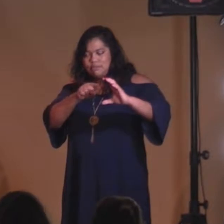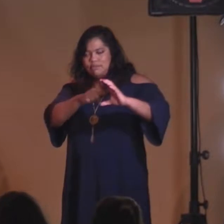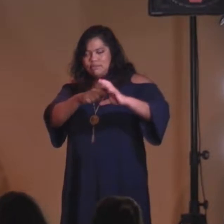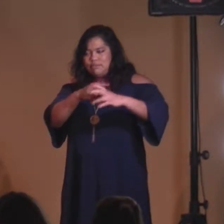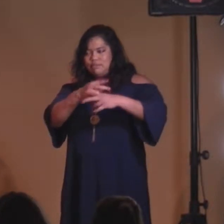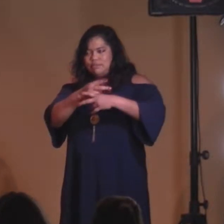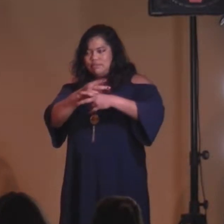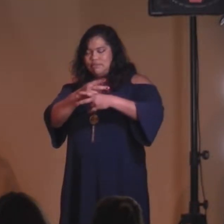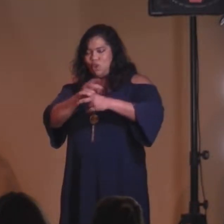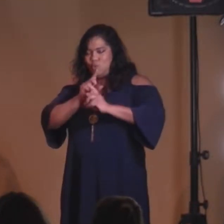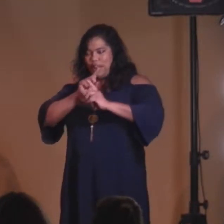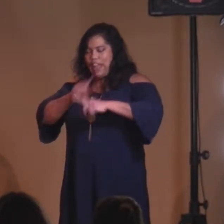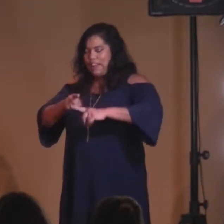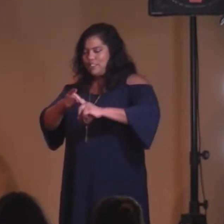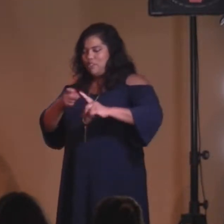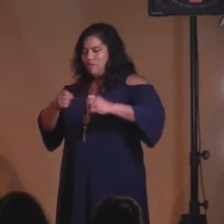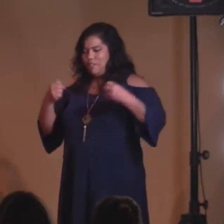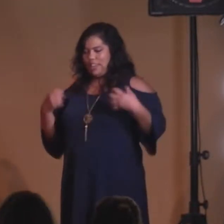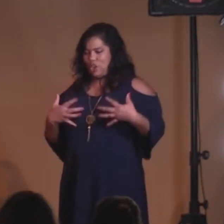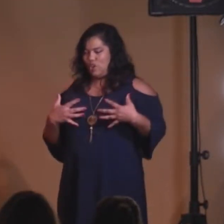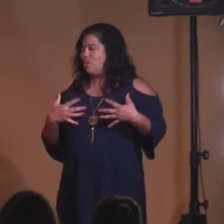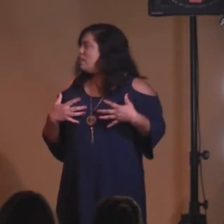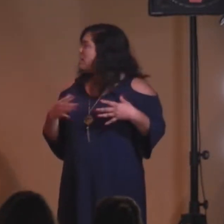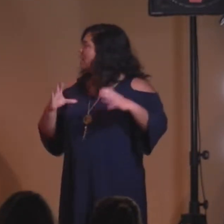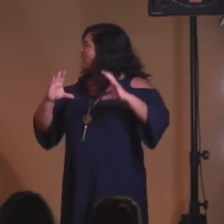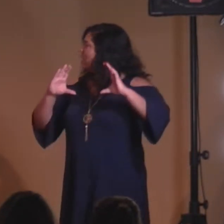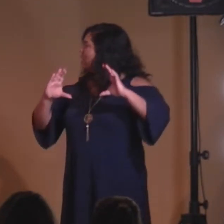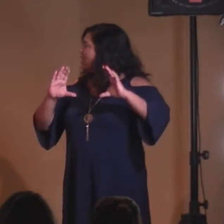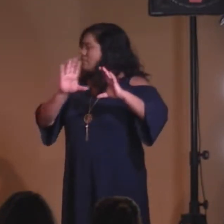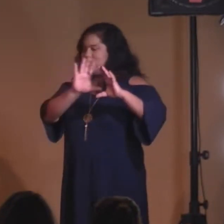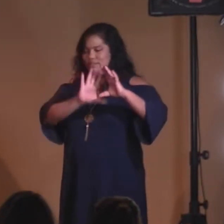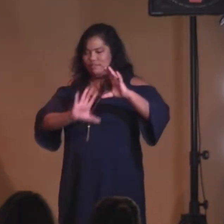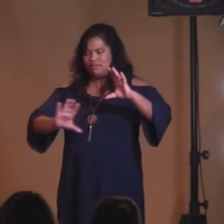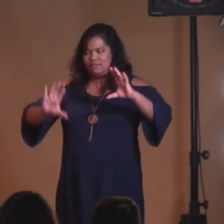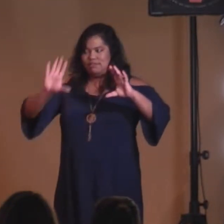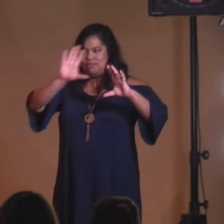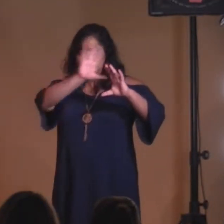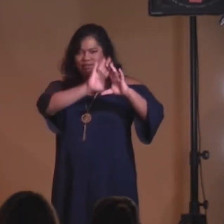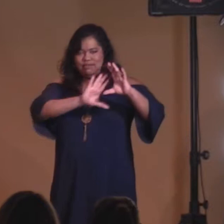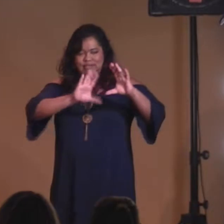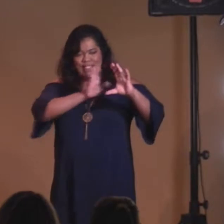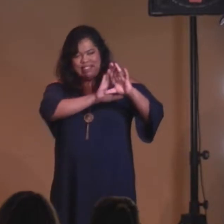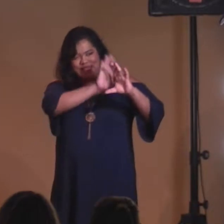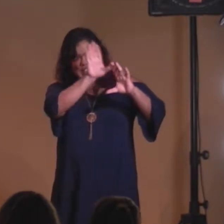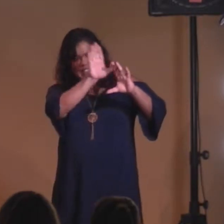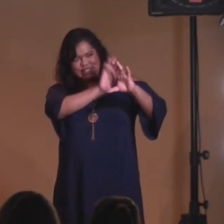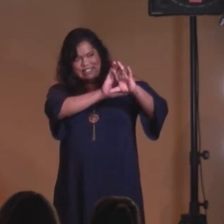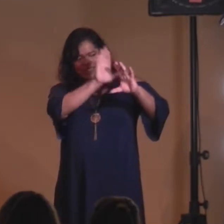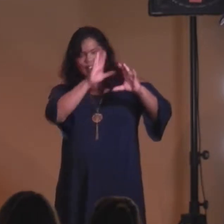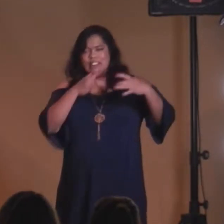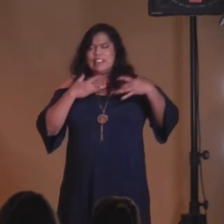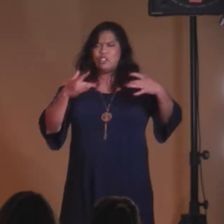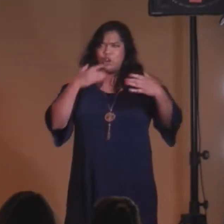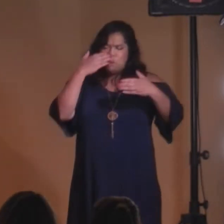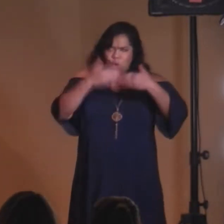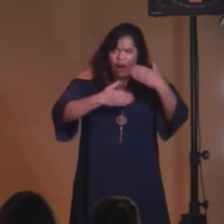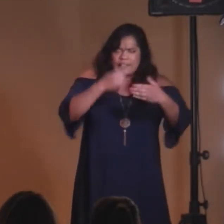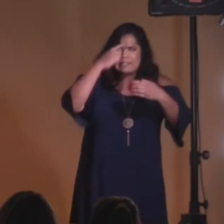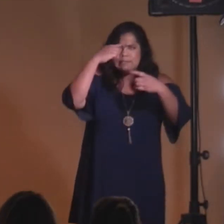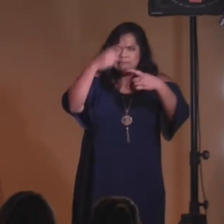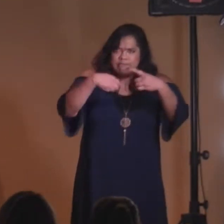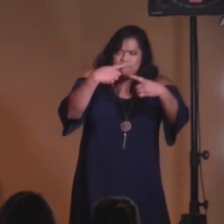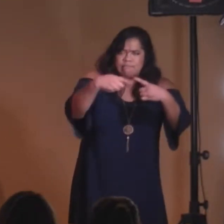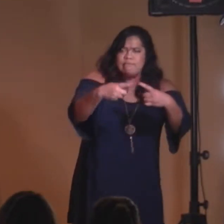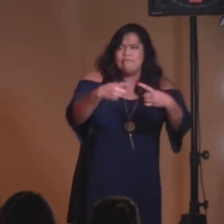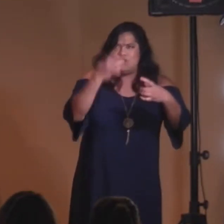data from the sense organs, right there. So this is your part of your brain that like really processes and is the intelligent